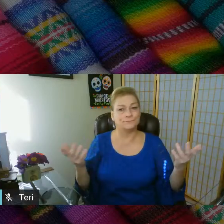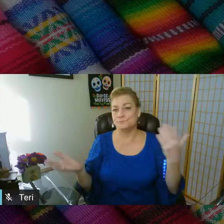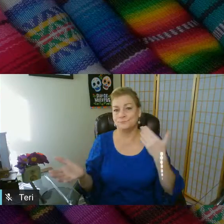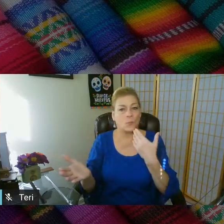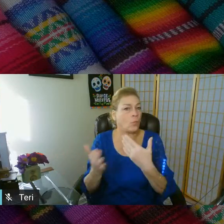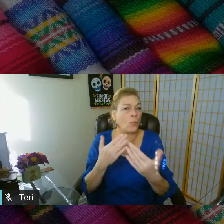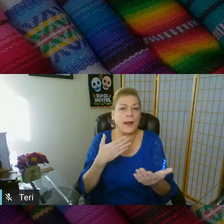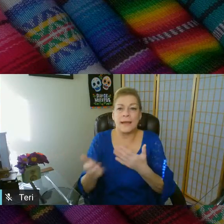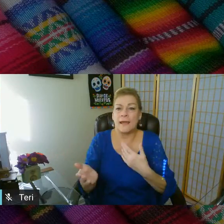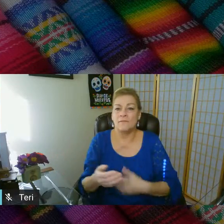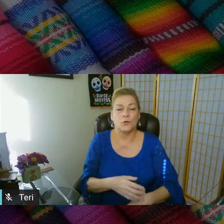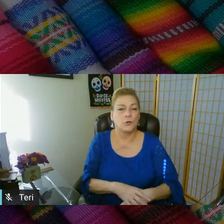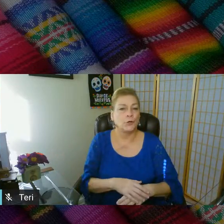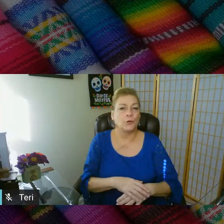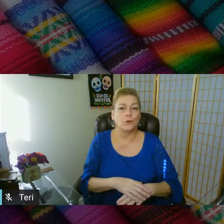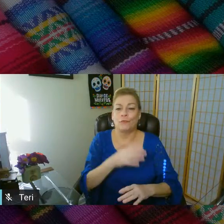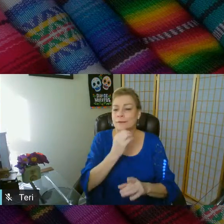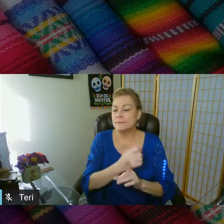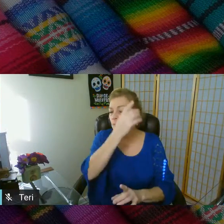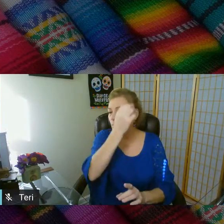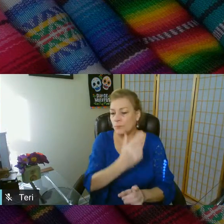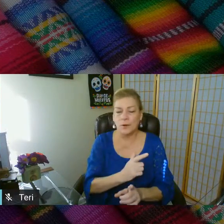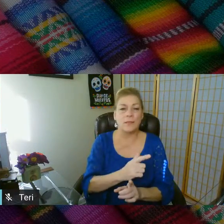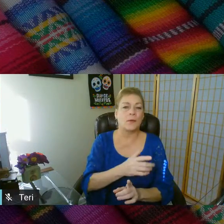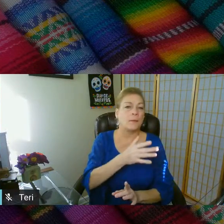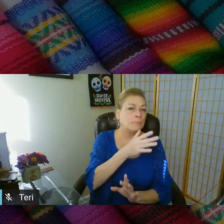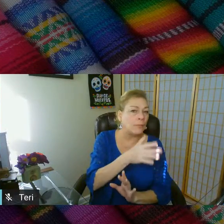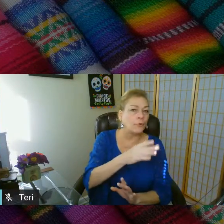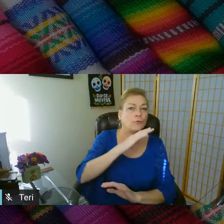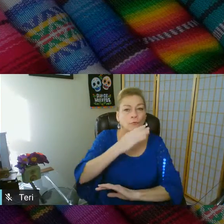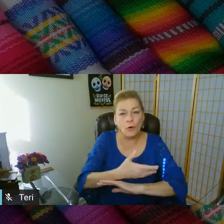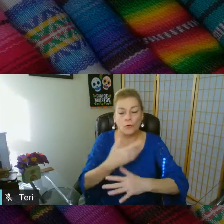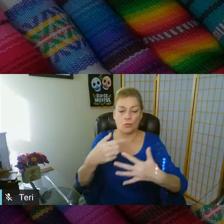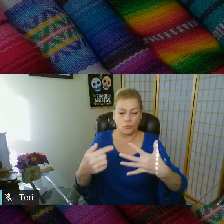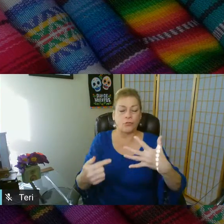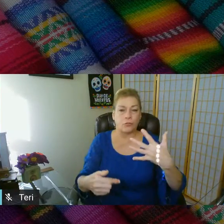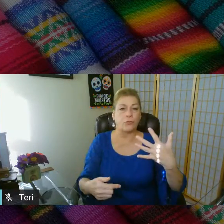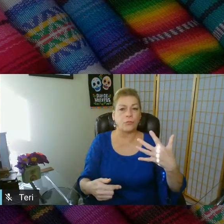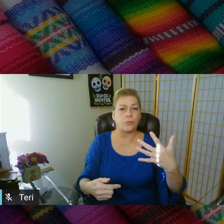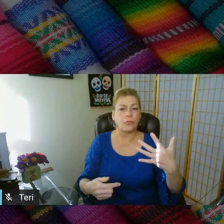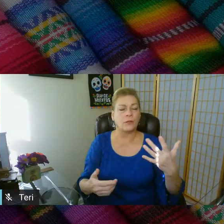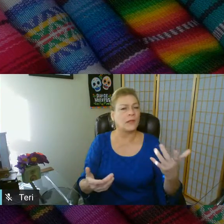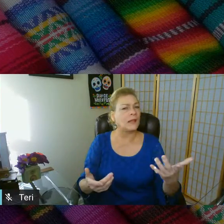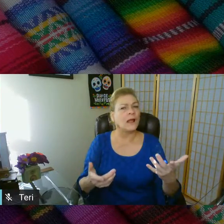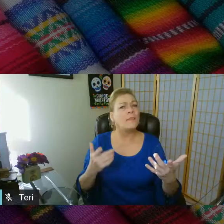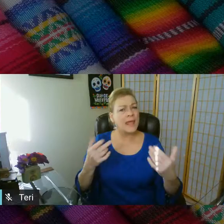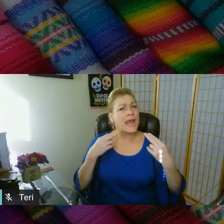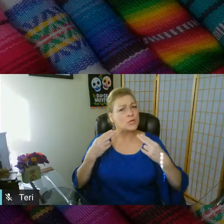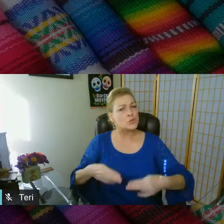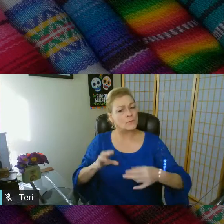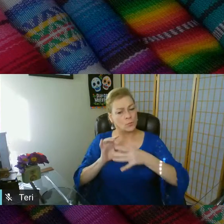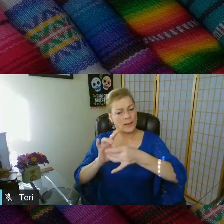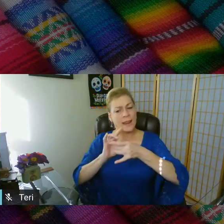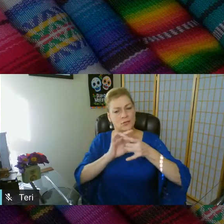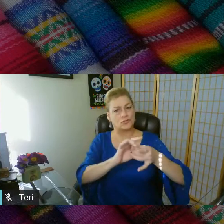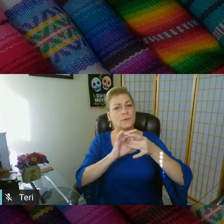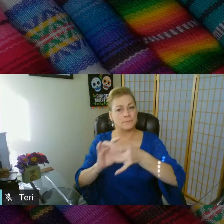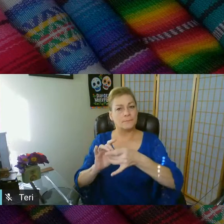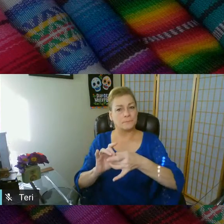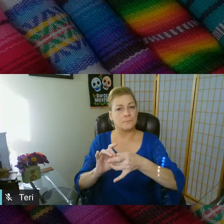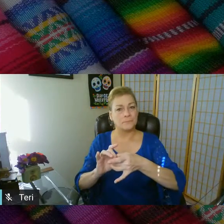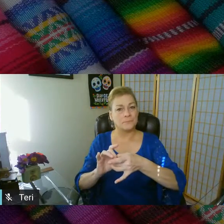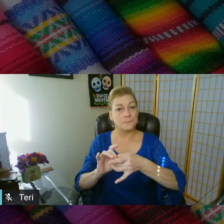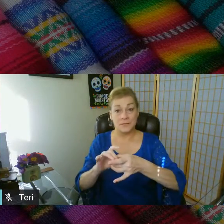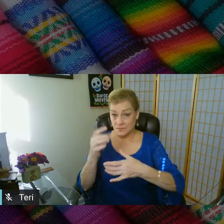mother, daughter, sister, brother, whatever the relationship was. These are human relationships. And there's an opportunity